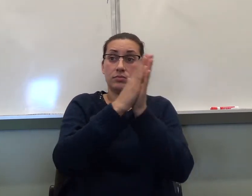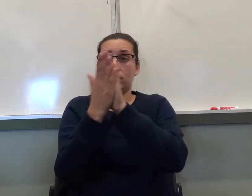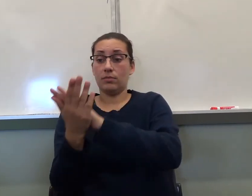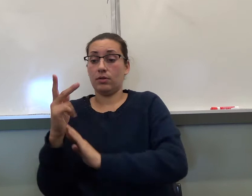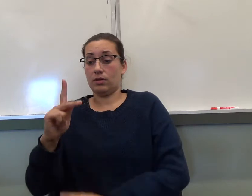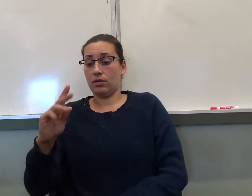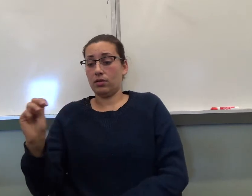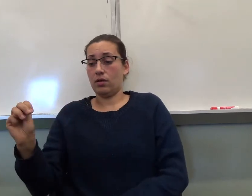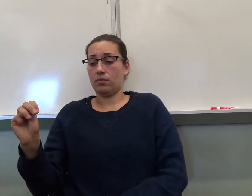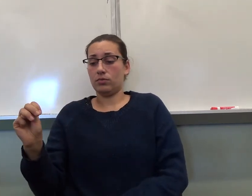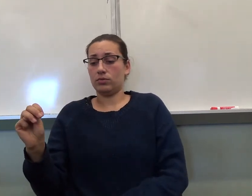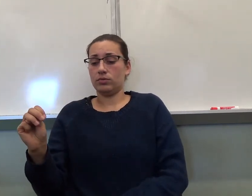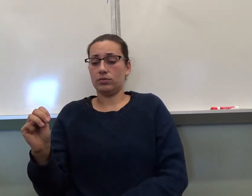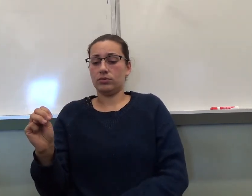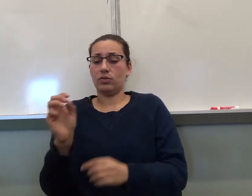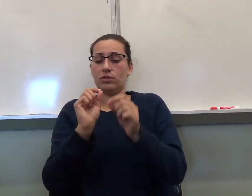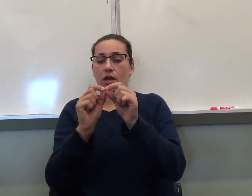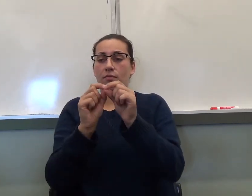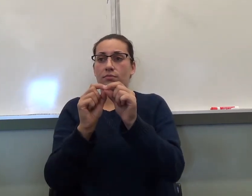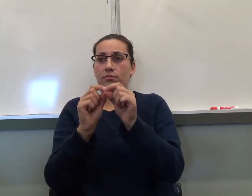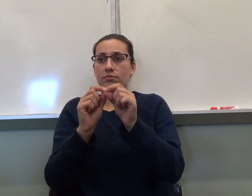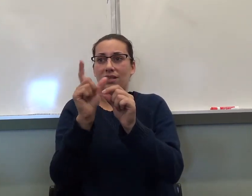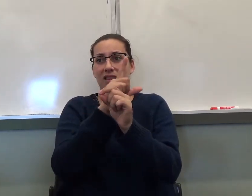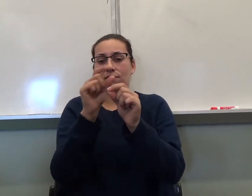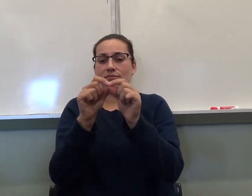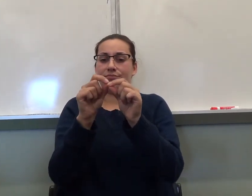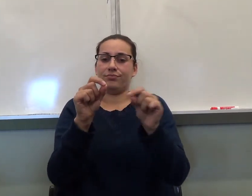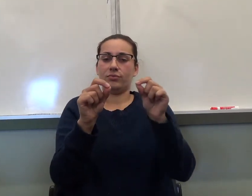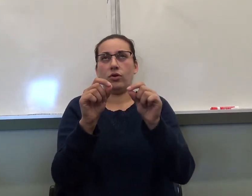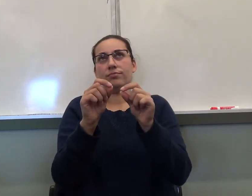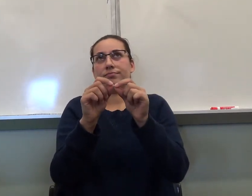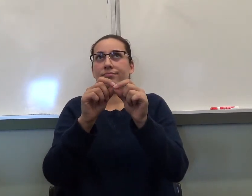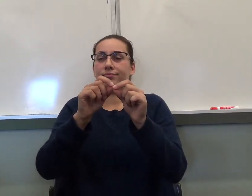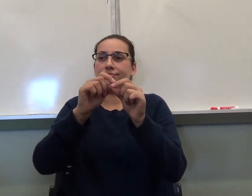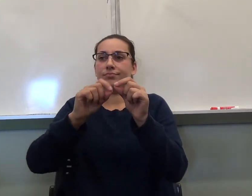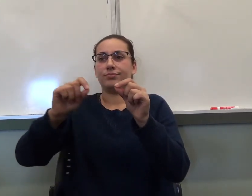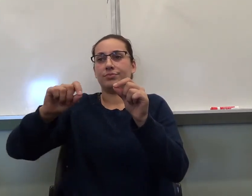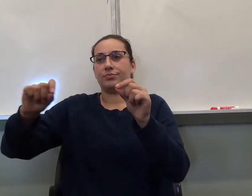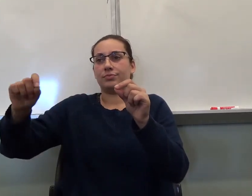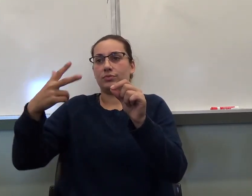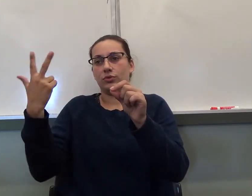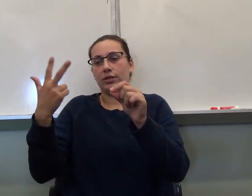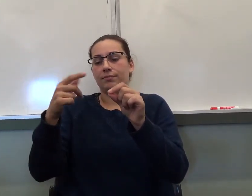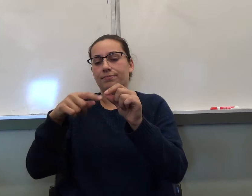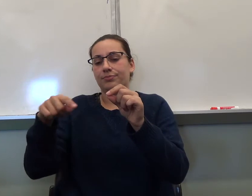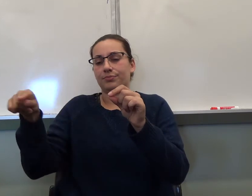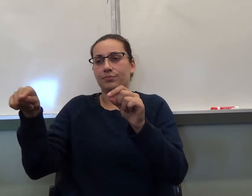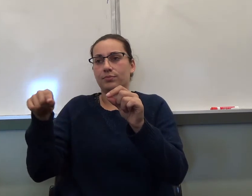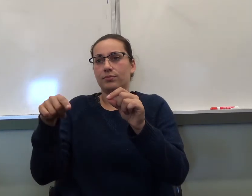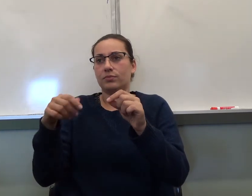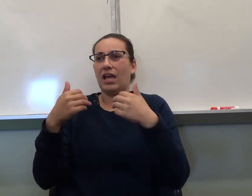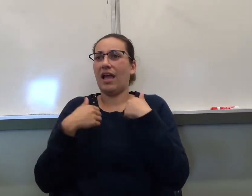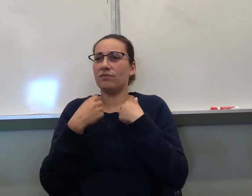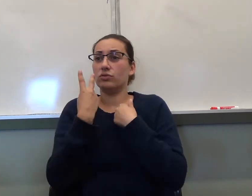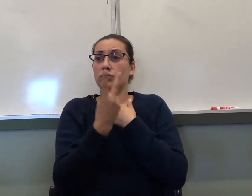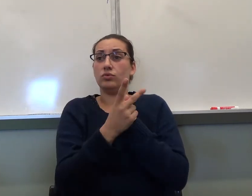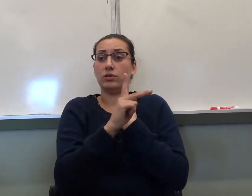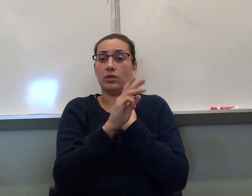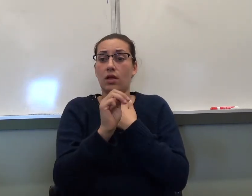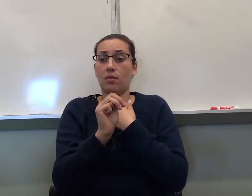left. That would be 2.2 kilometers. He only has 2 kilometers of fencing. The answer is no, he does not have